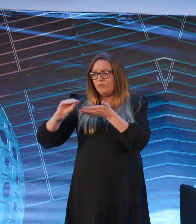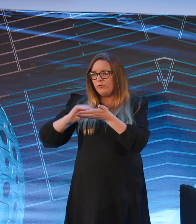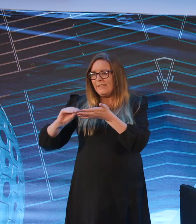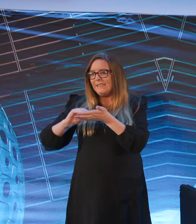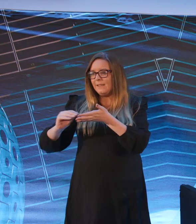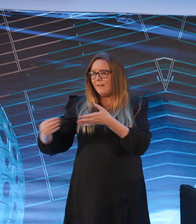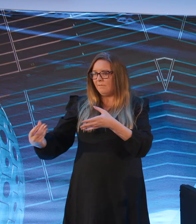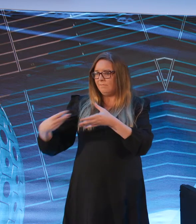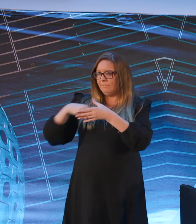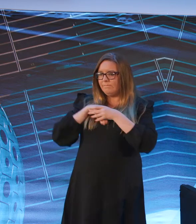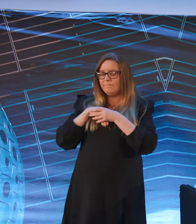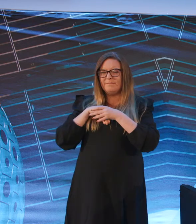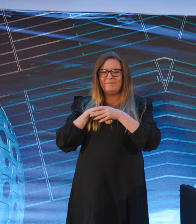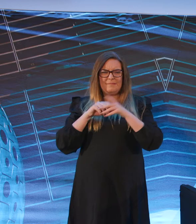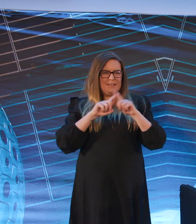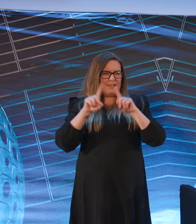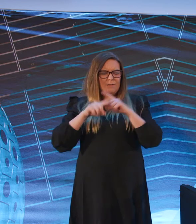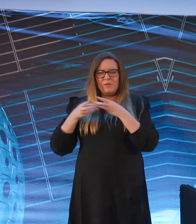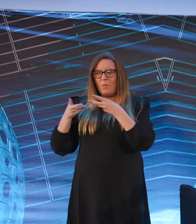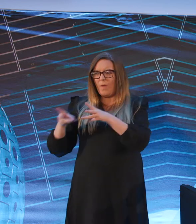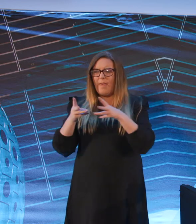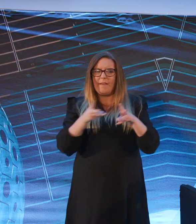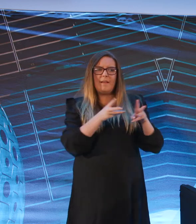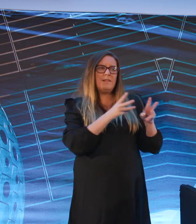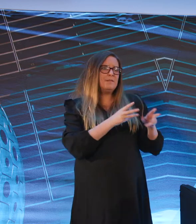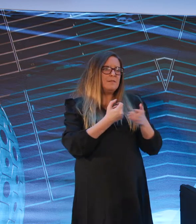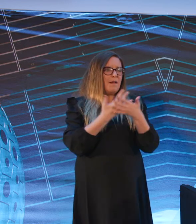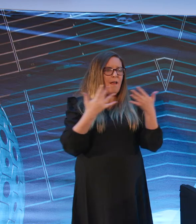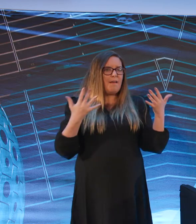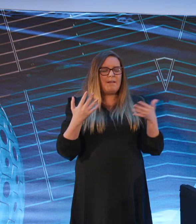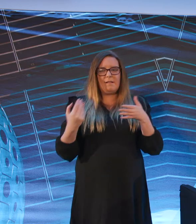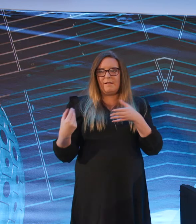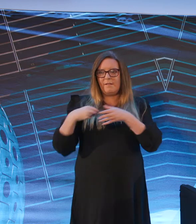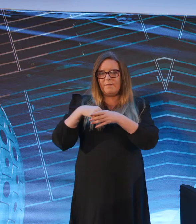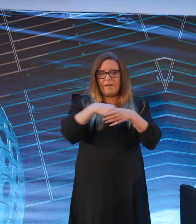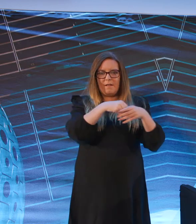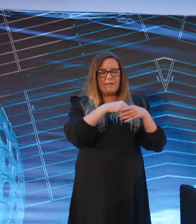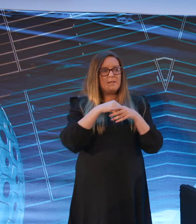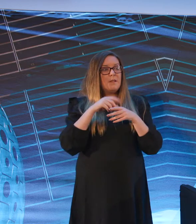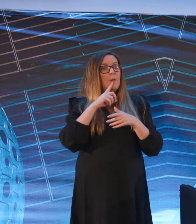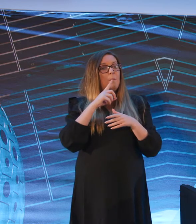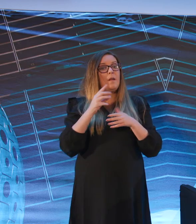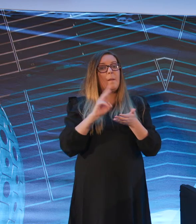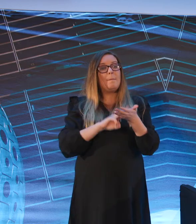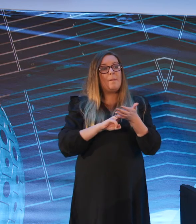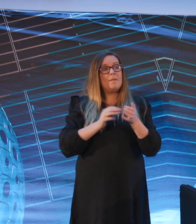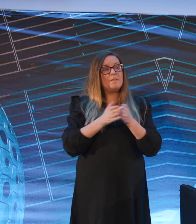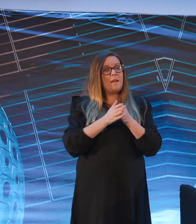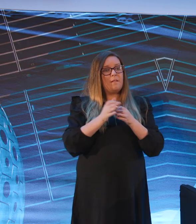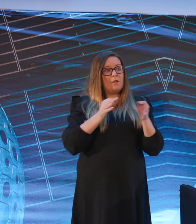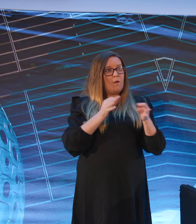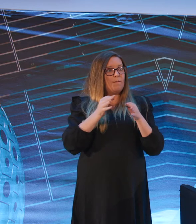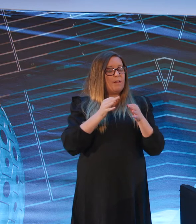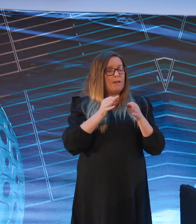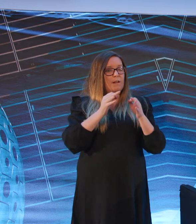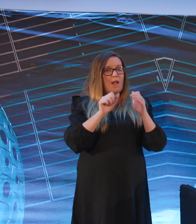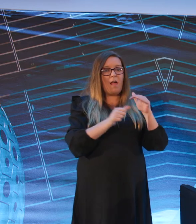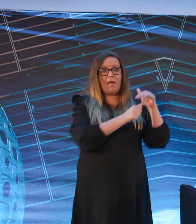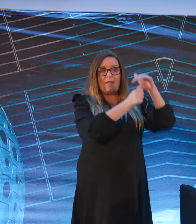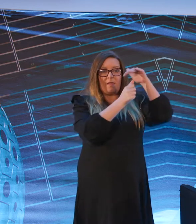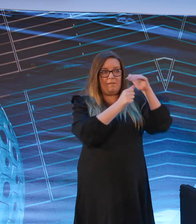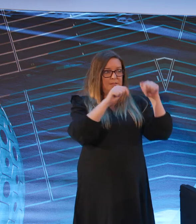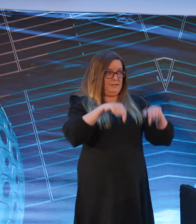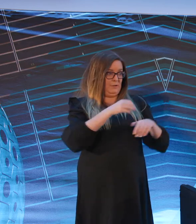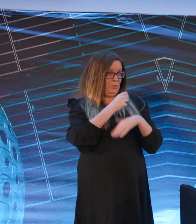of methods of contributing. And the members of the governing authority, and many of you are here today,